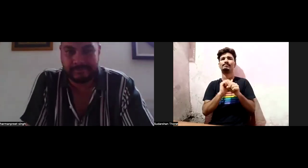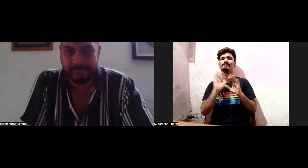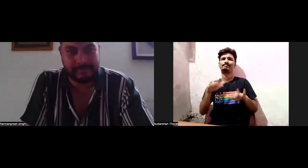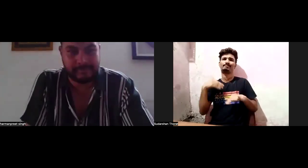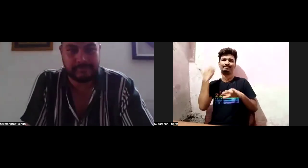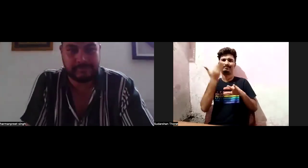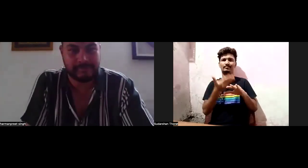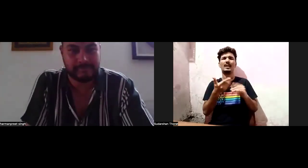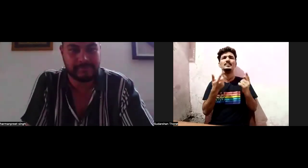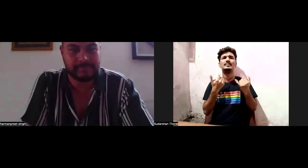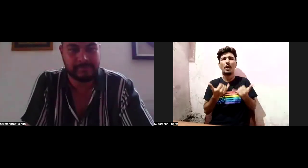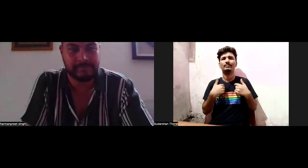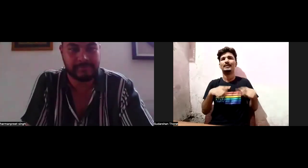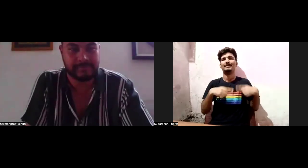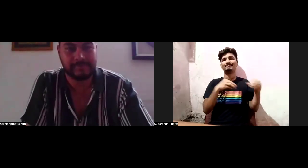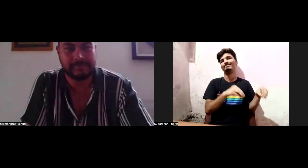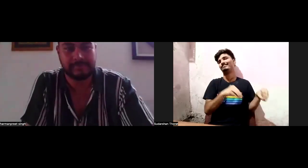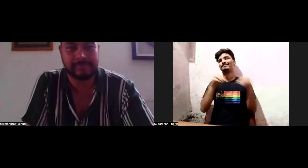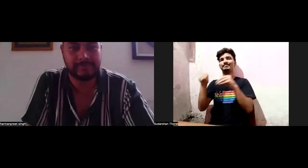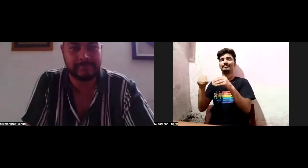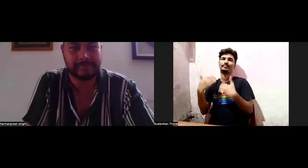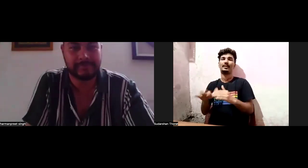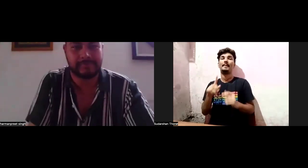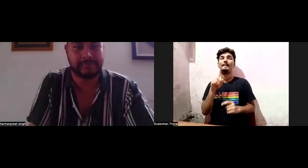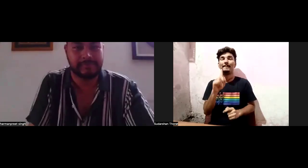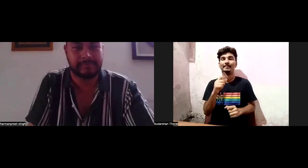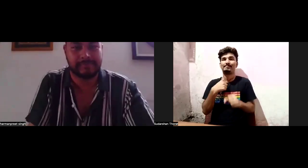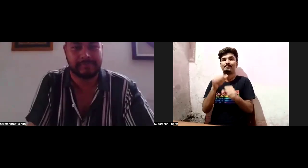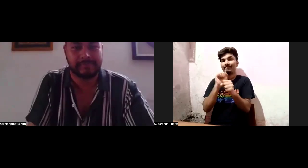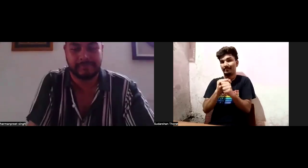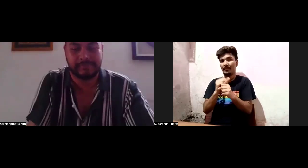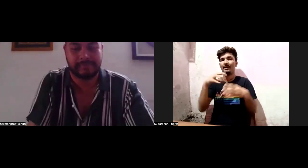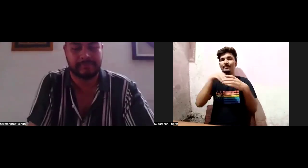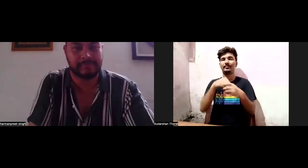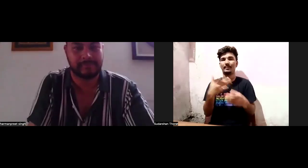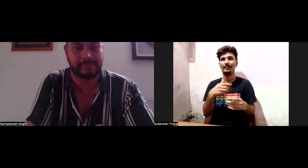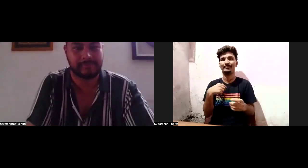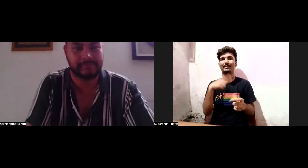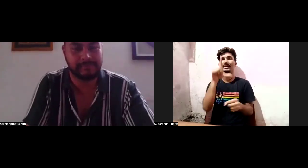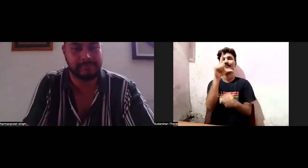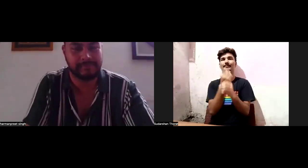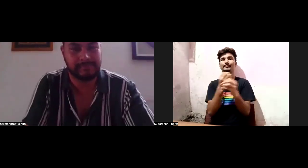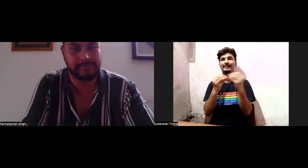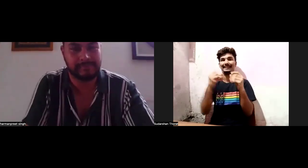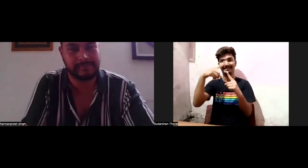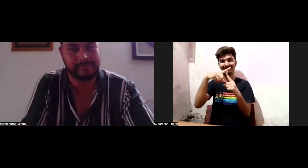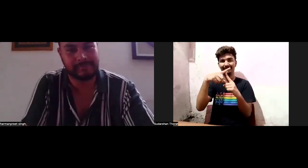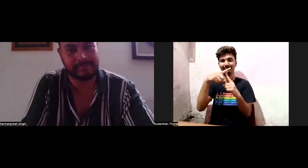But I moved to Mumbai and I'm working over there. And I came back to my own place.